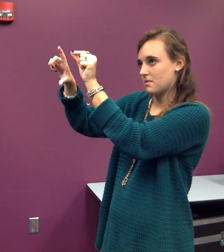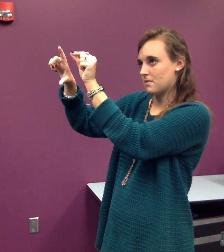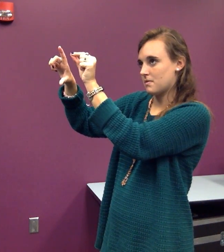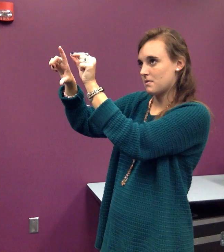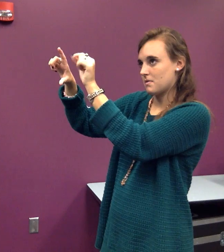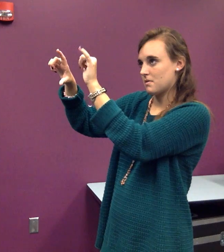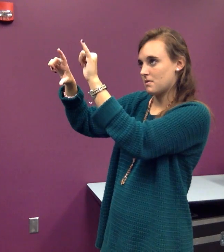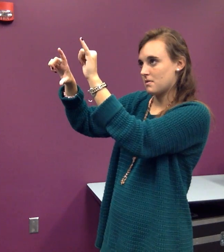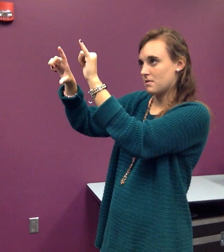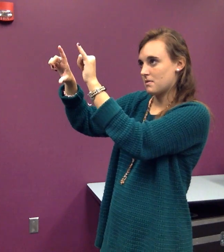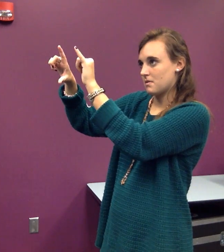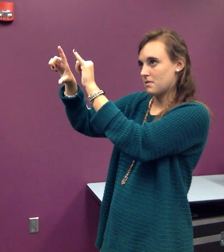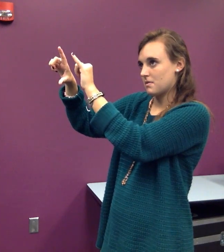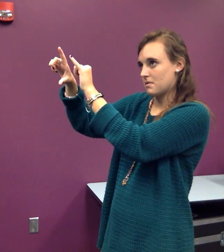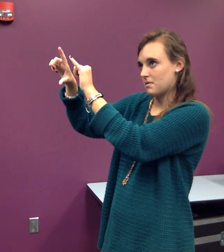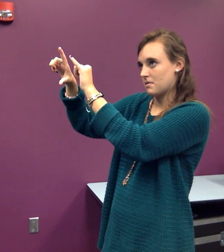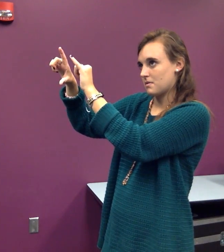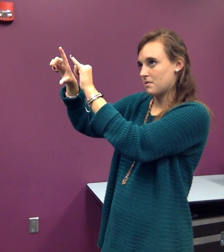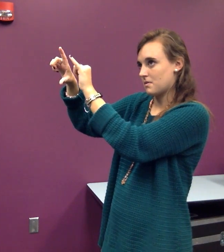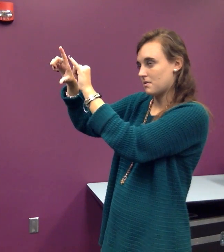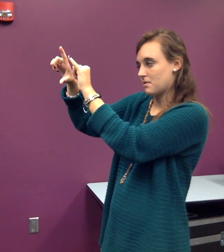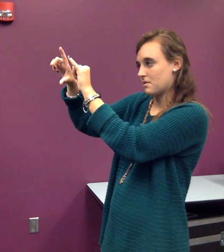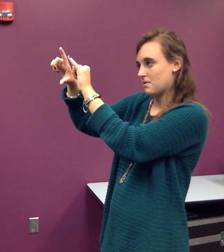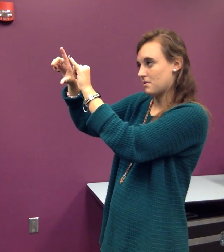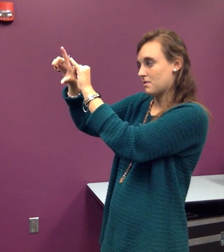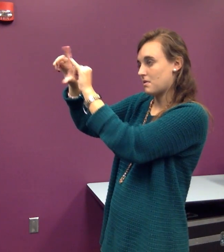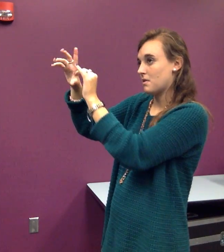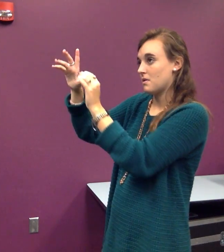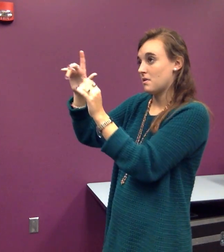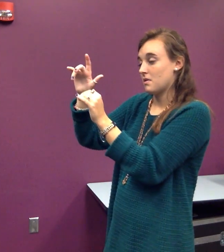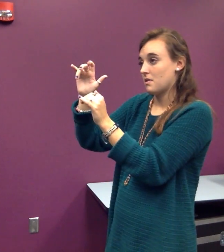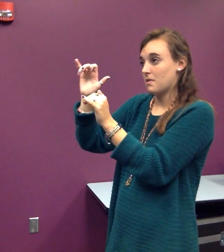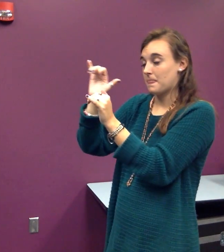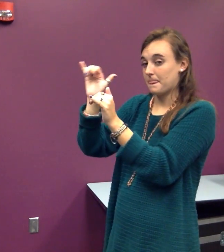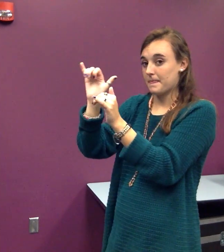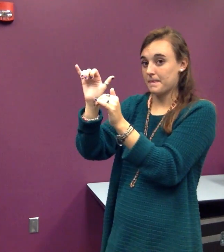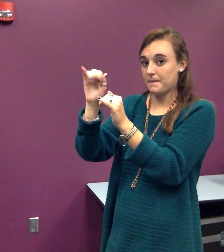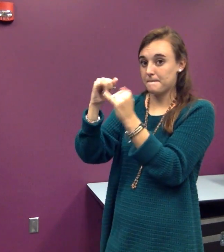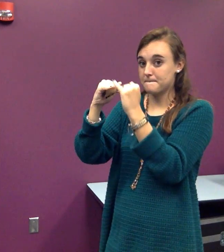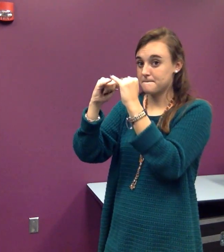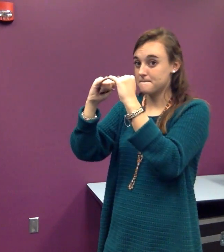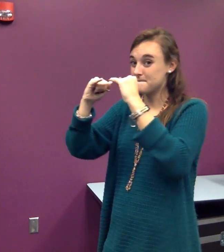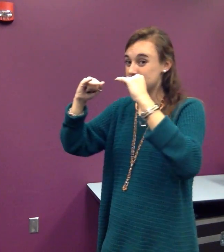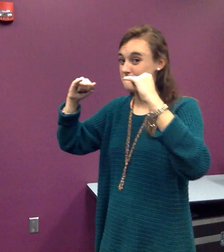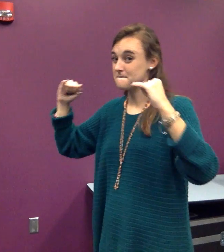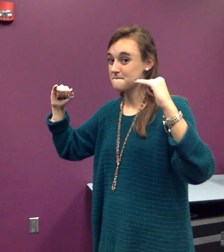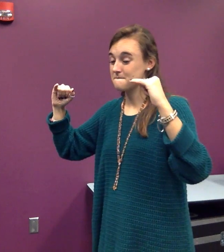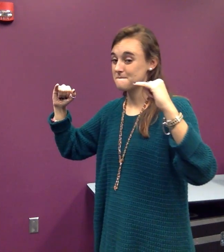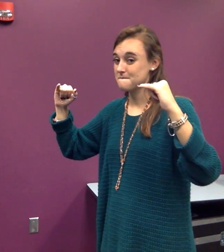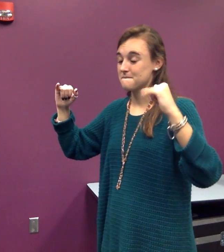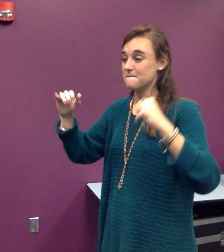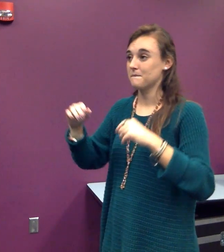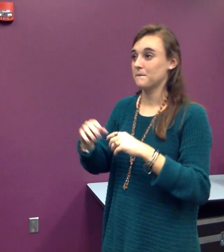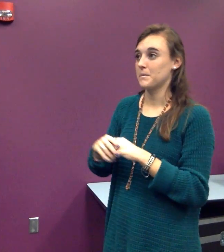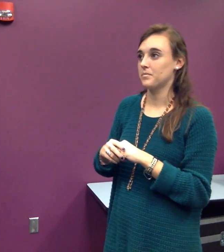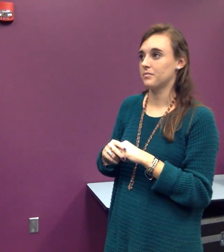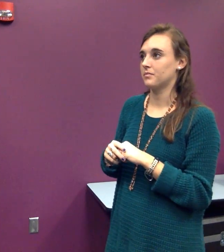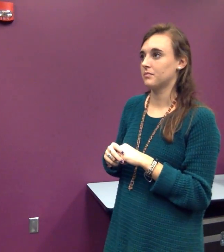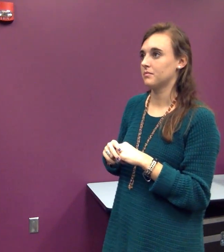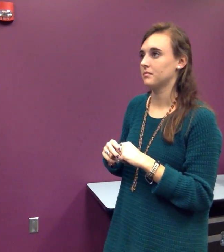across. And it's a horizontal line. Now I moved my triangle off the edge of the paper because naturally